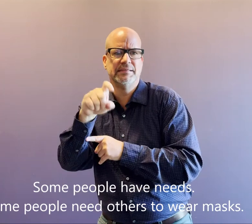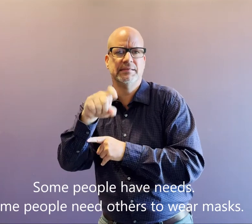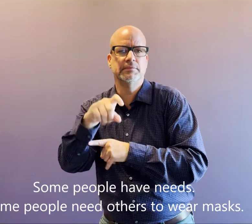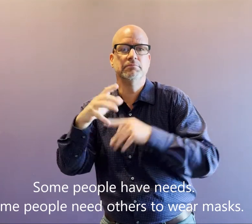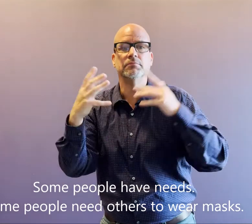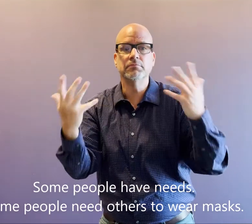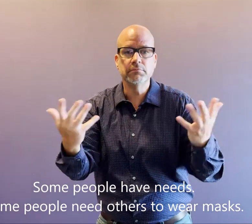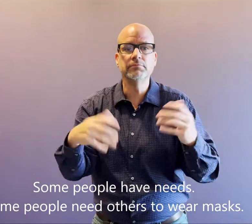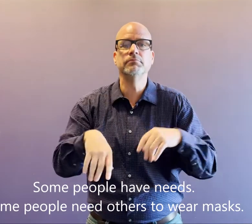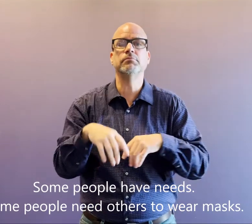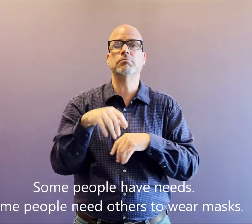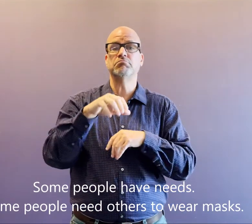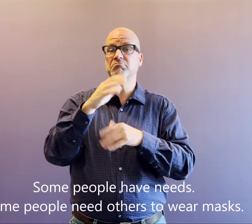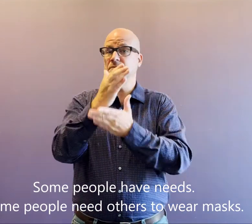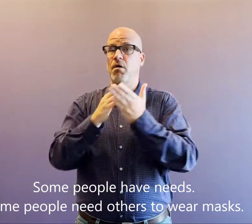Some people have needs.